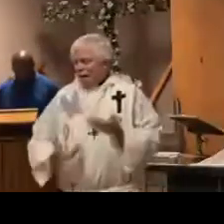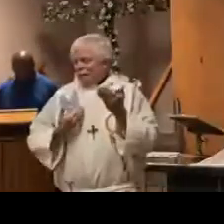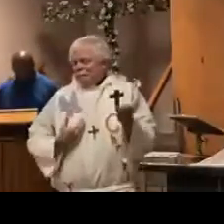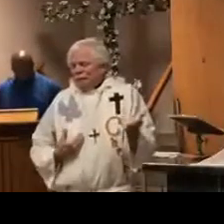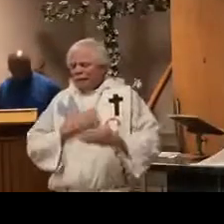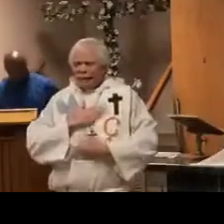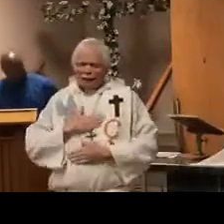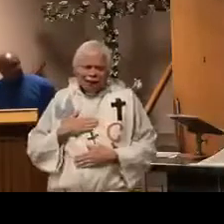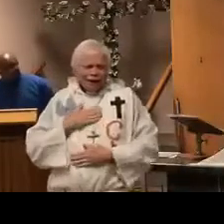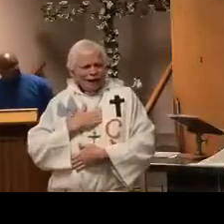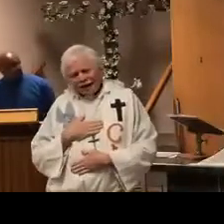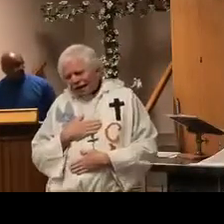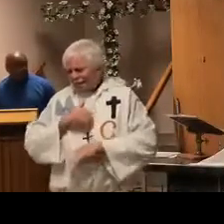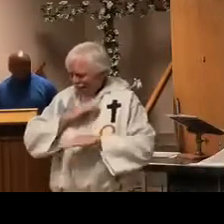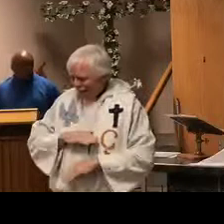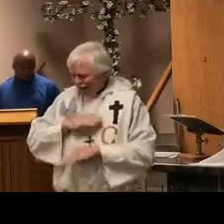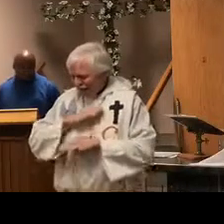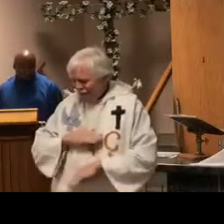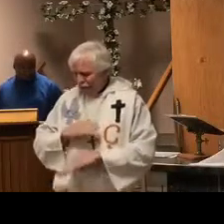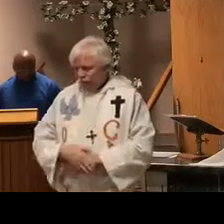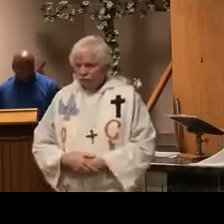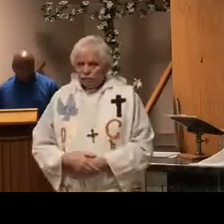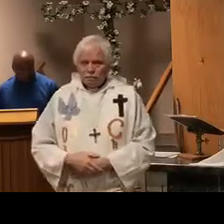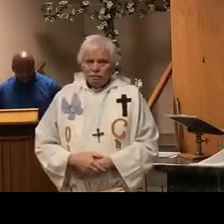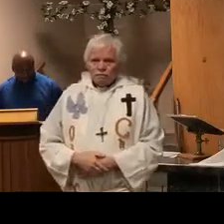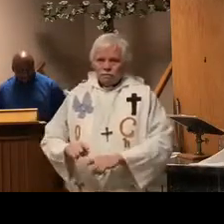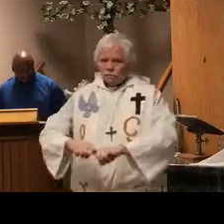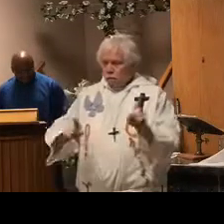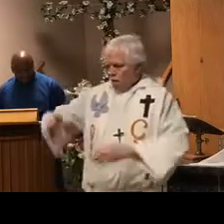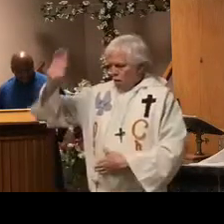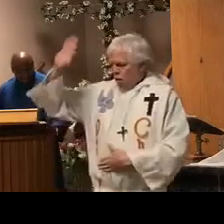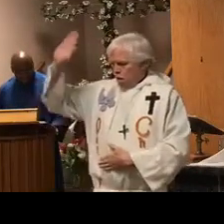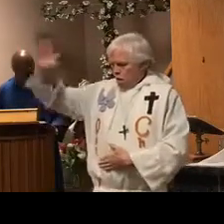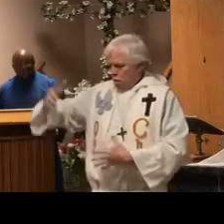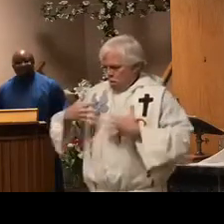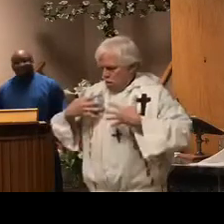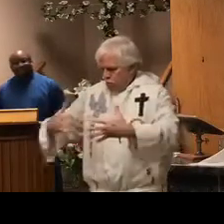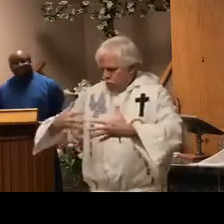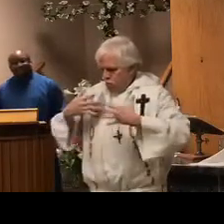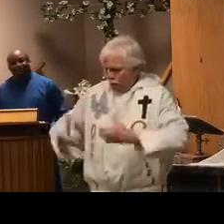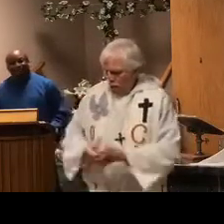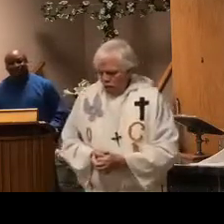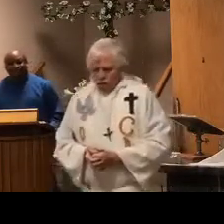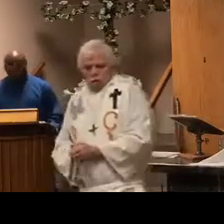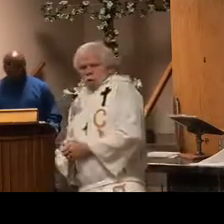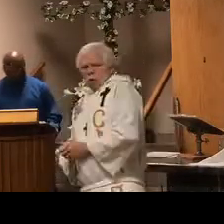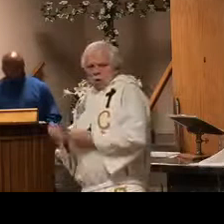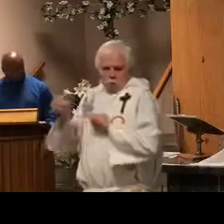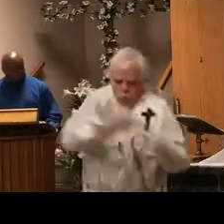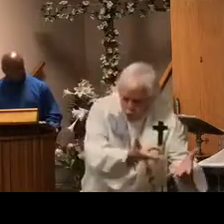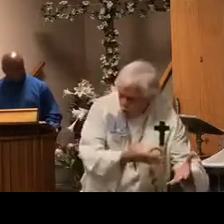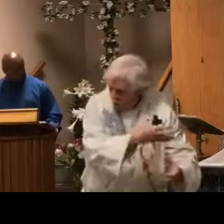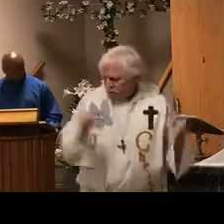them. And then this we will truly enjoy doing. And that will satisfy